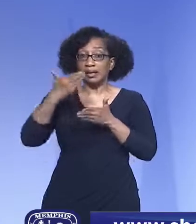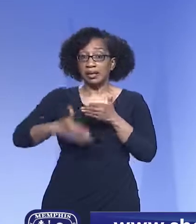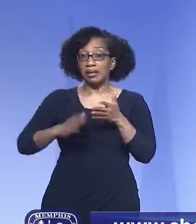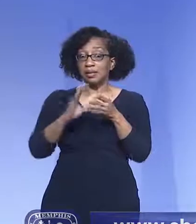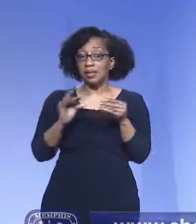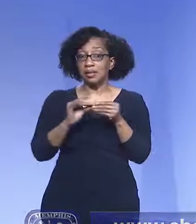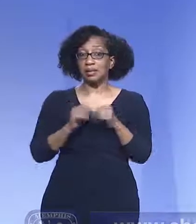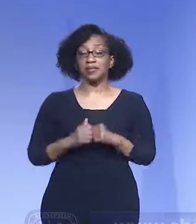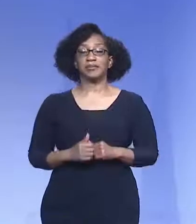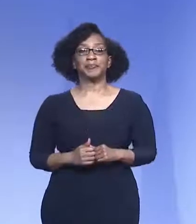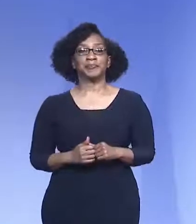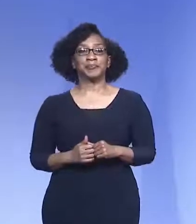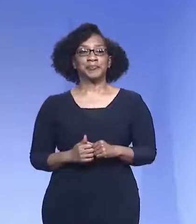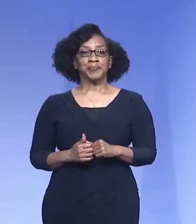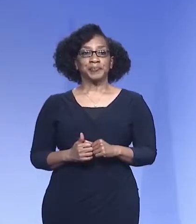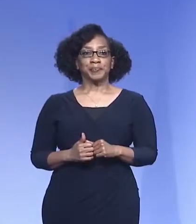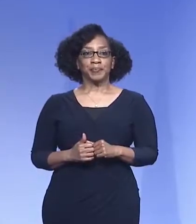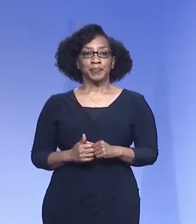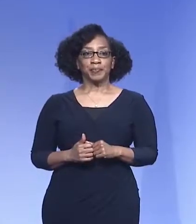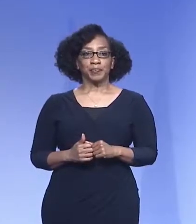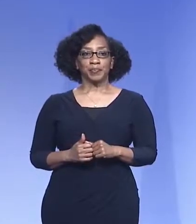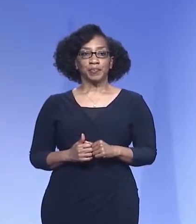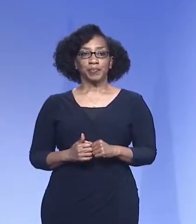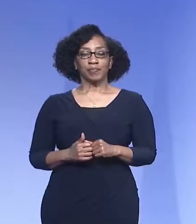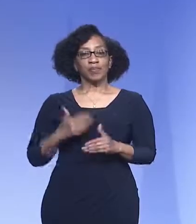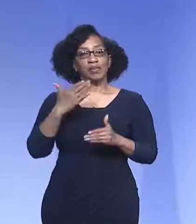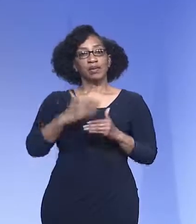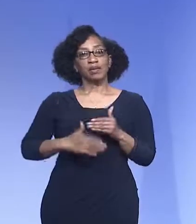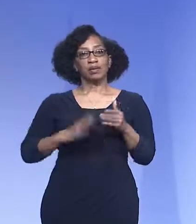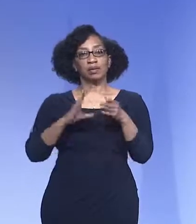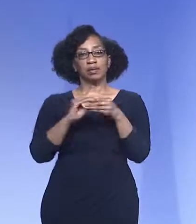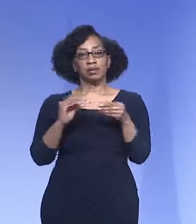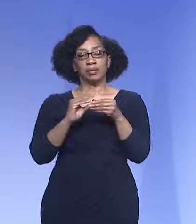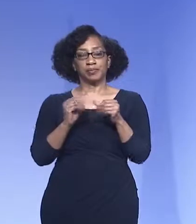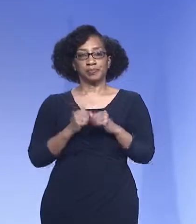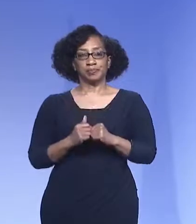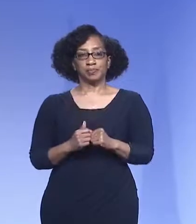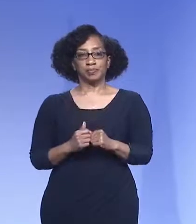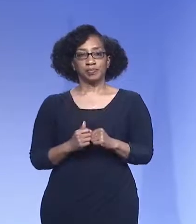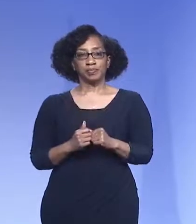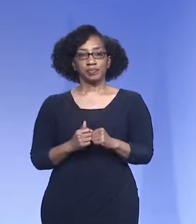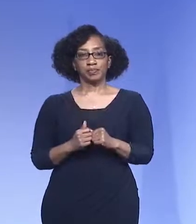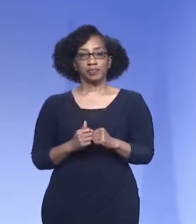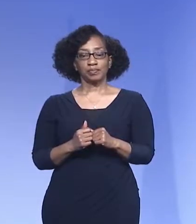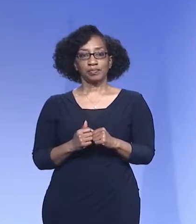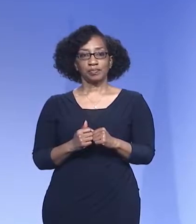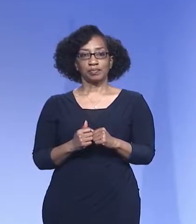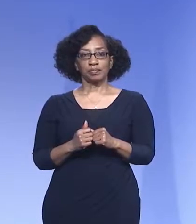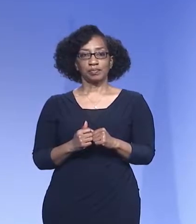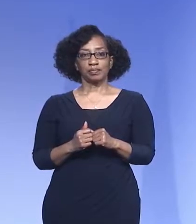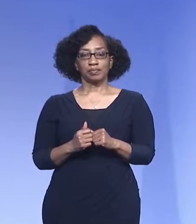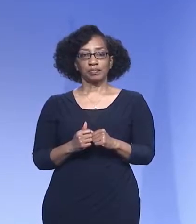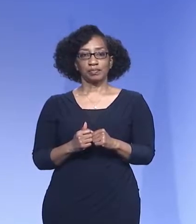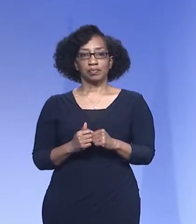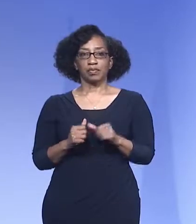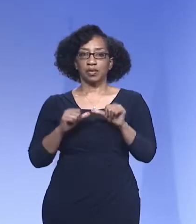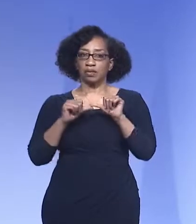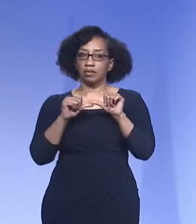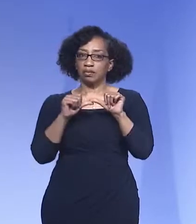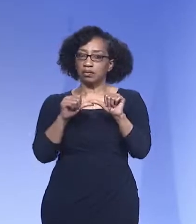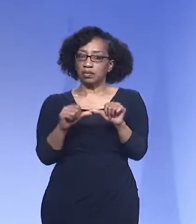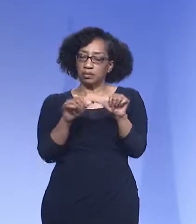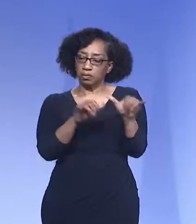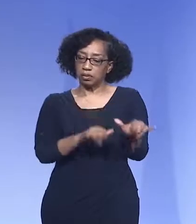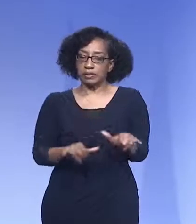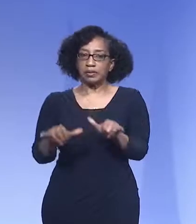closing message that I have is that, once again, let's hold the course.